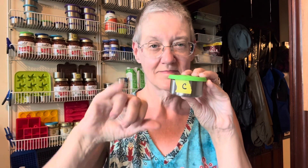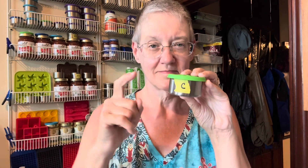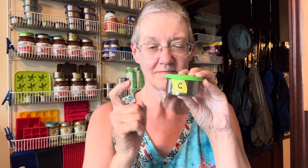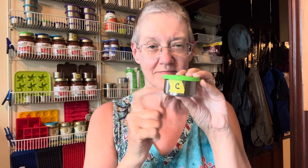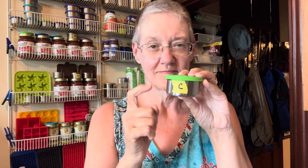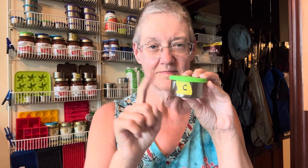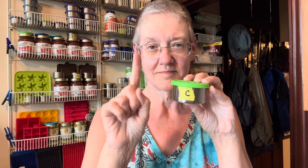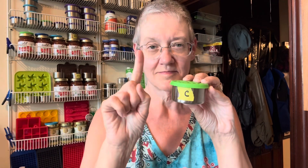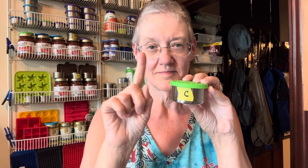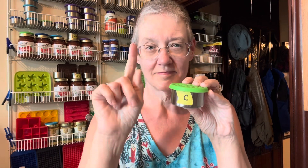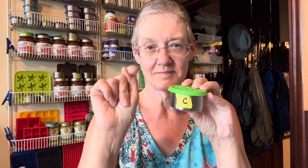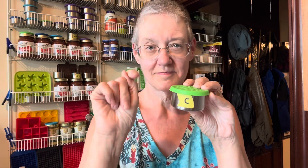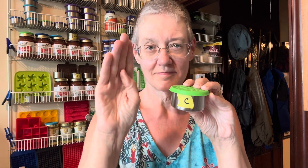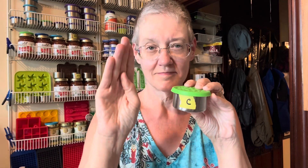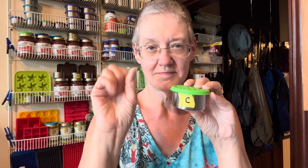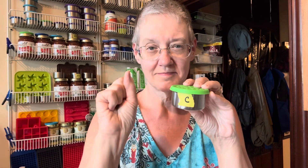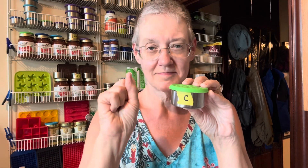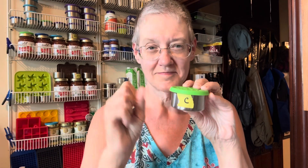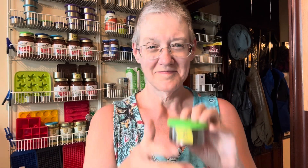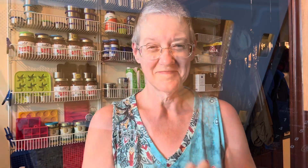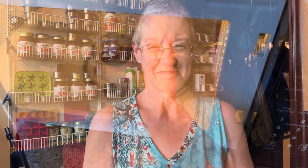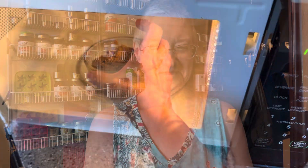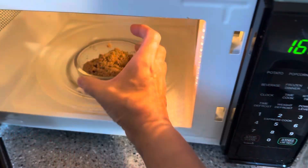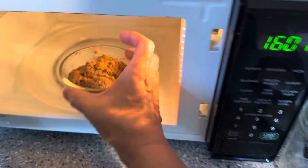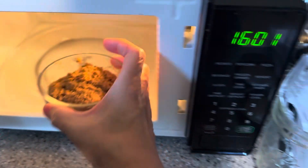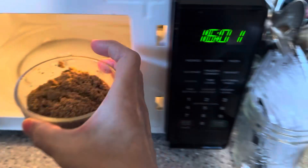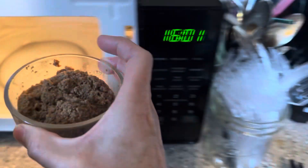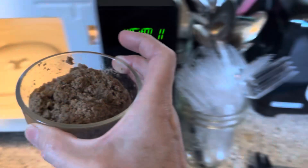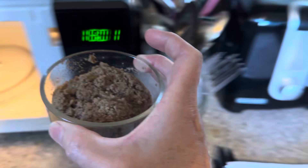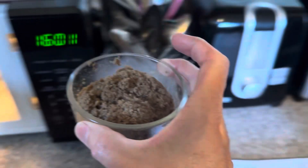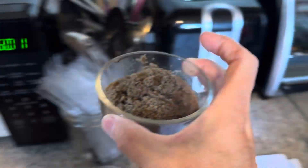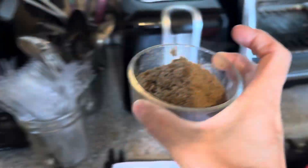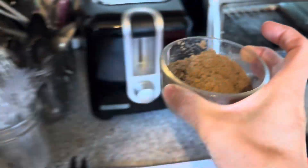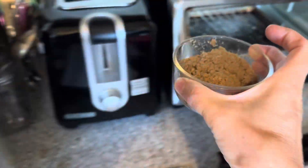dressing. 1 tablespoon.